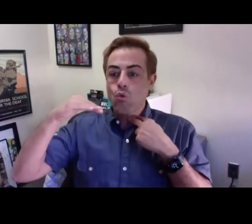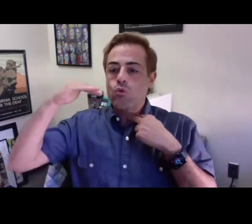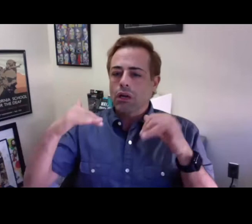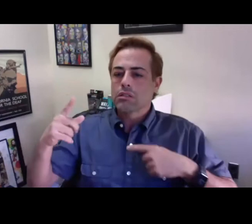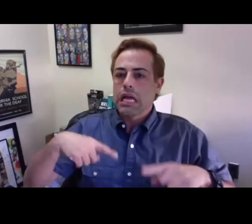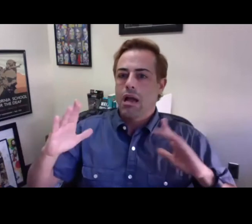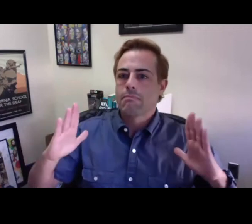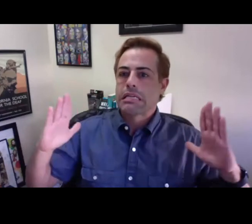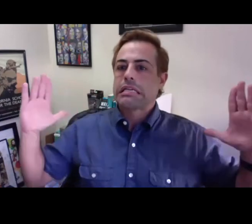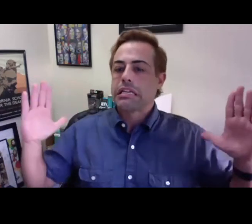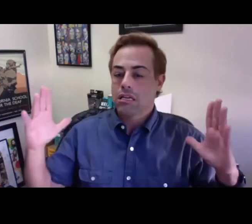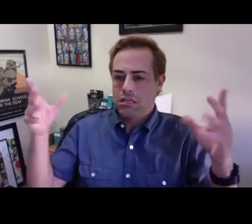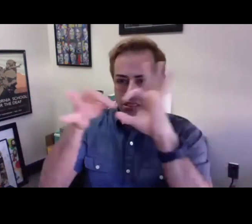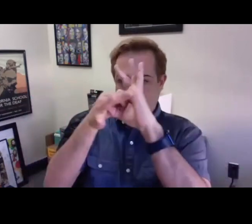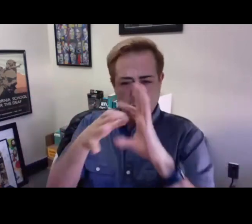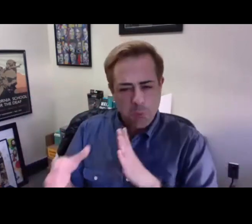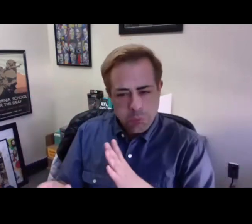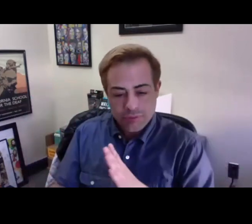So hearing children,